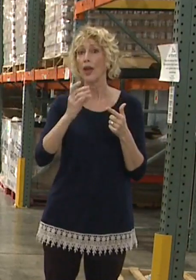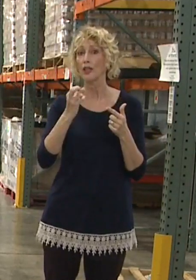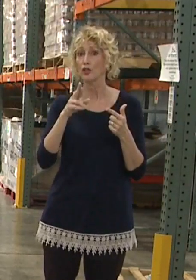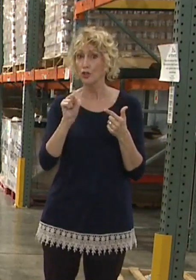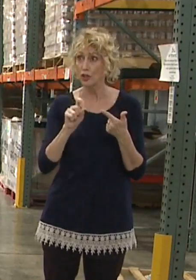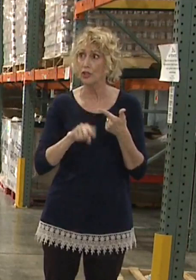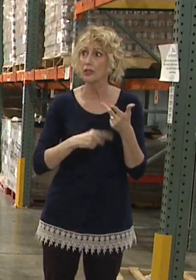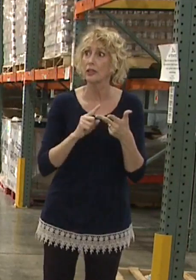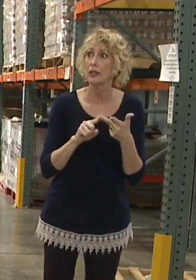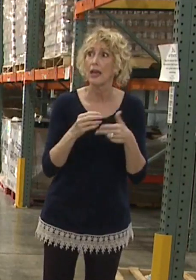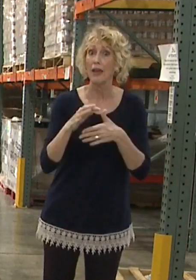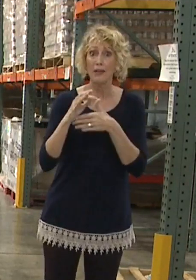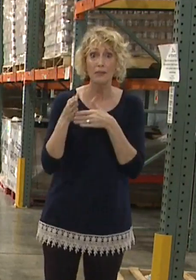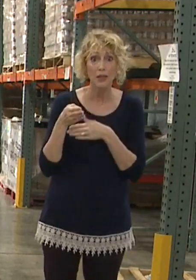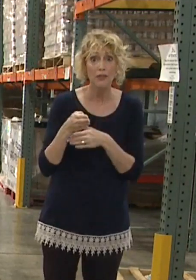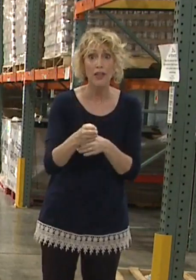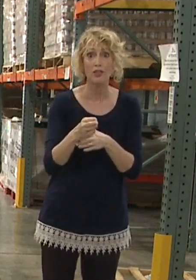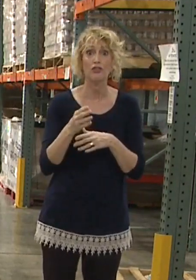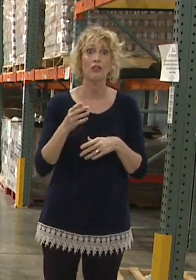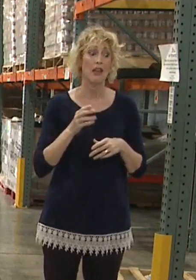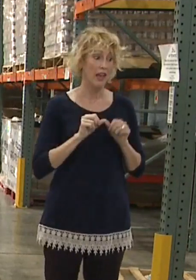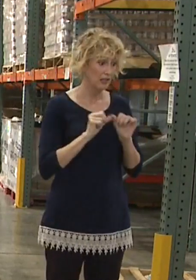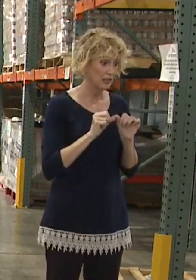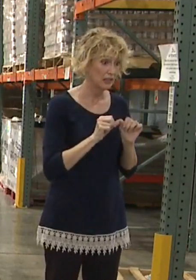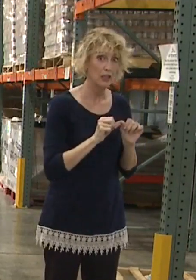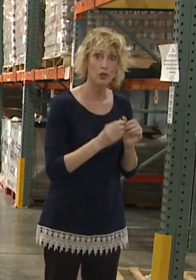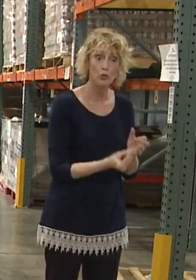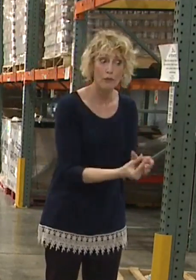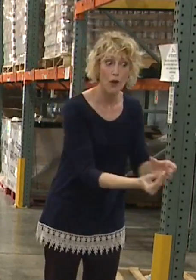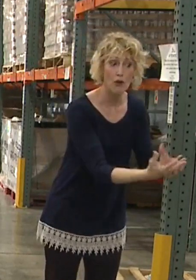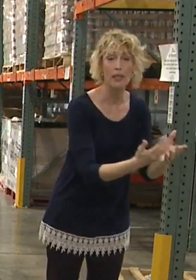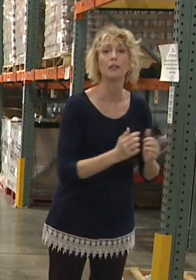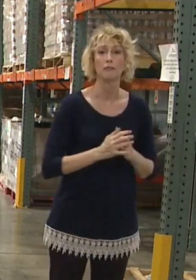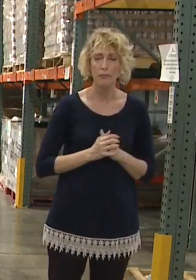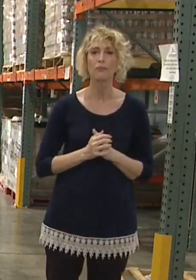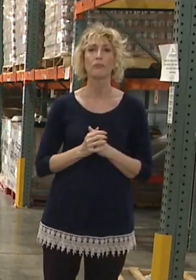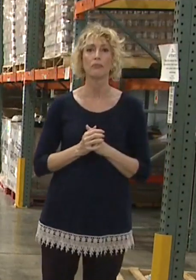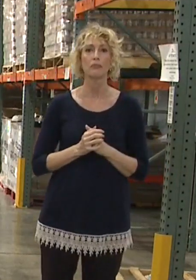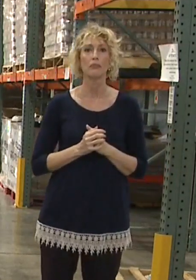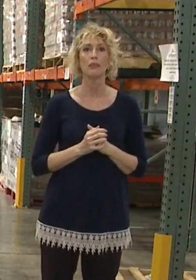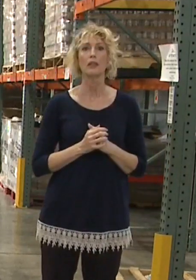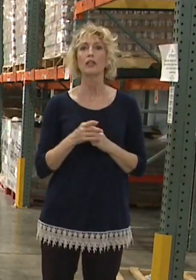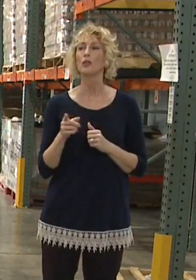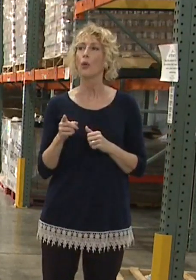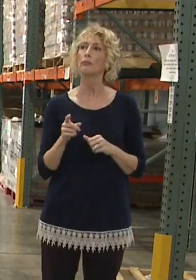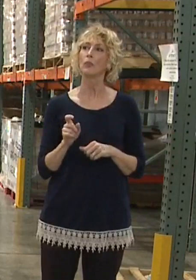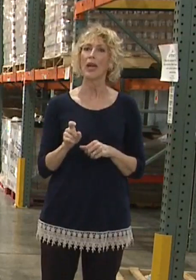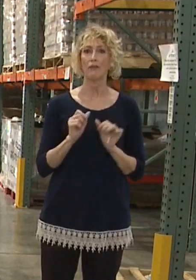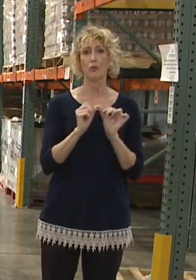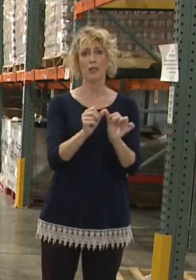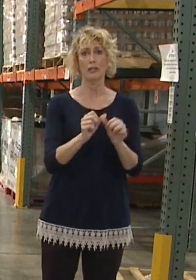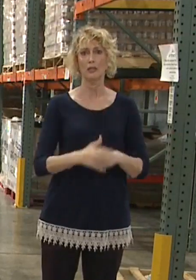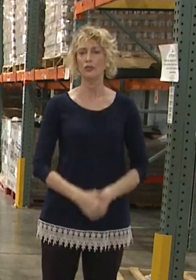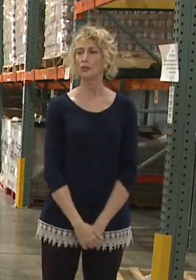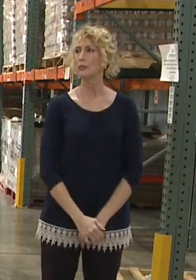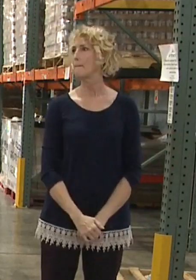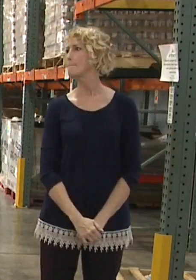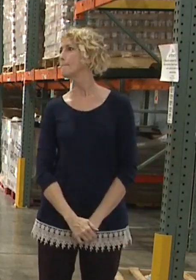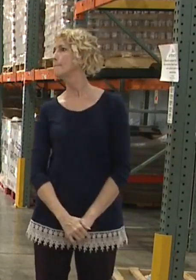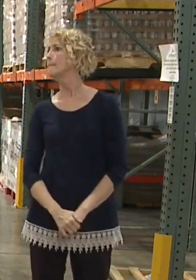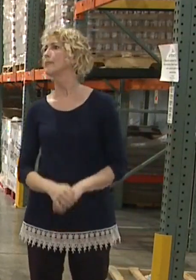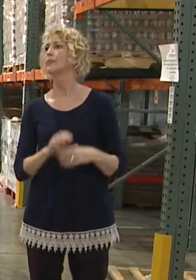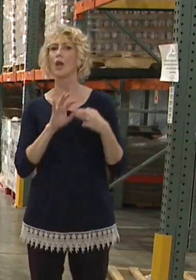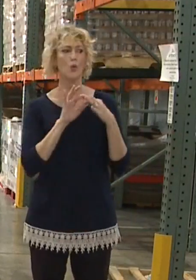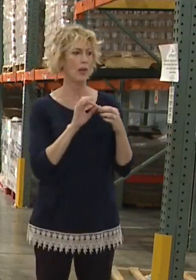fish, keeping our farmers farming. We're part of the sustainability conversation. And we need to do that post-COVID as well. When it comes to